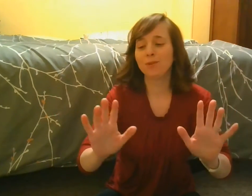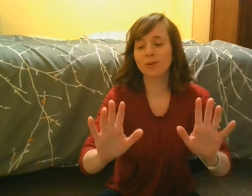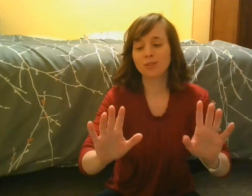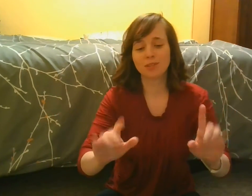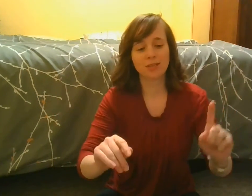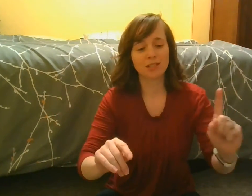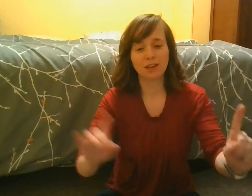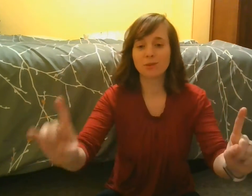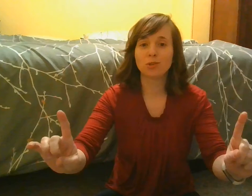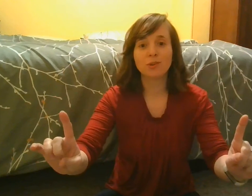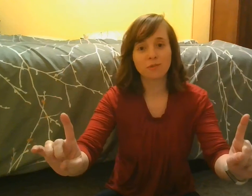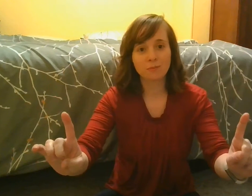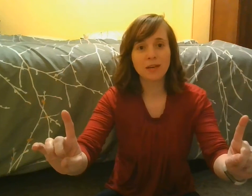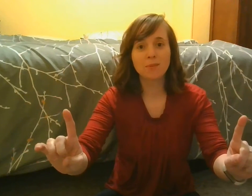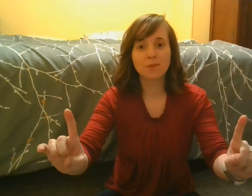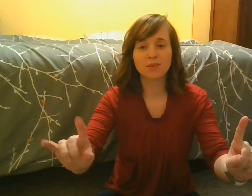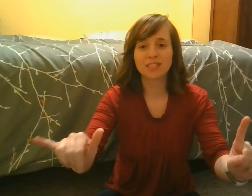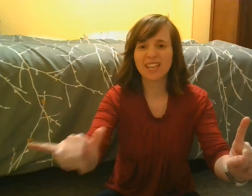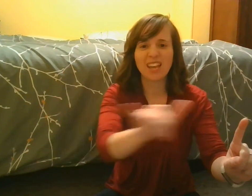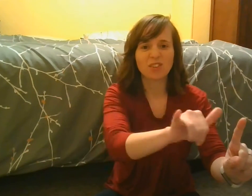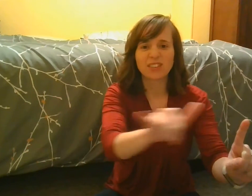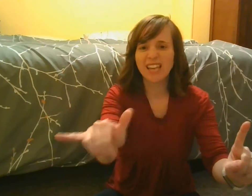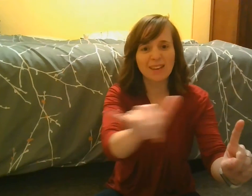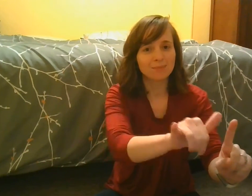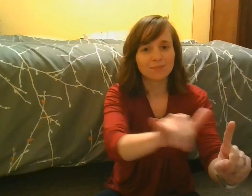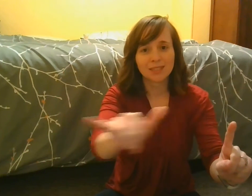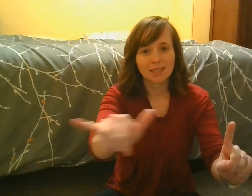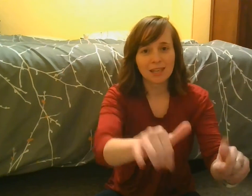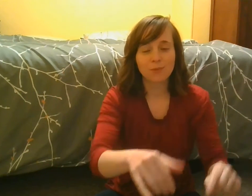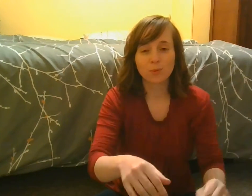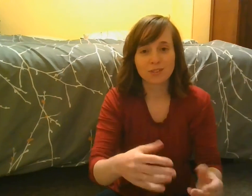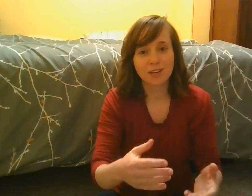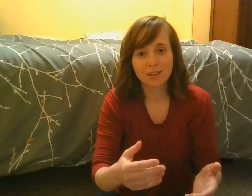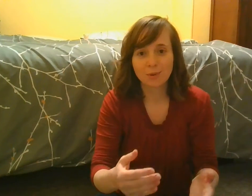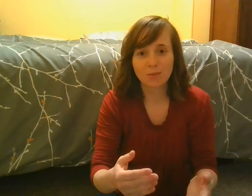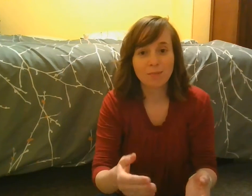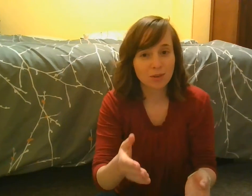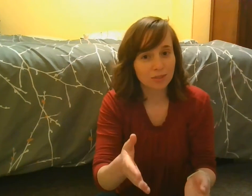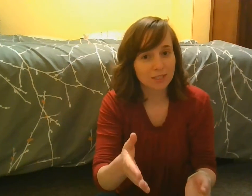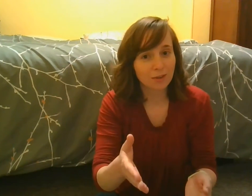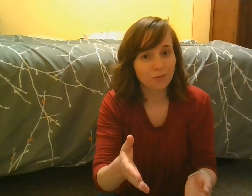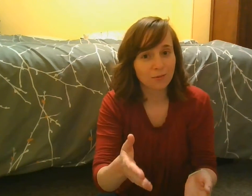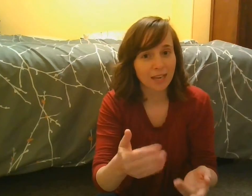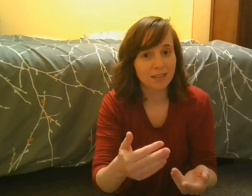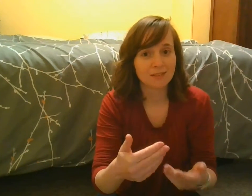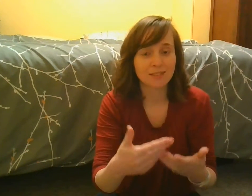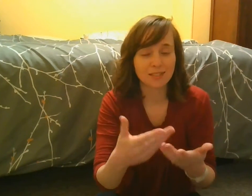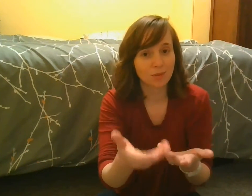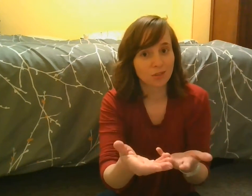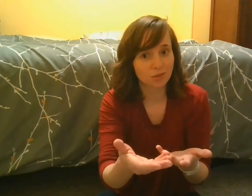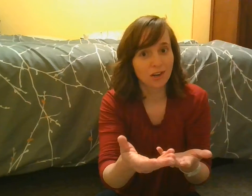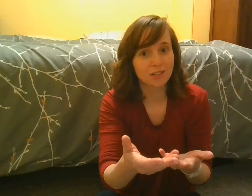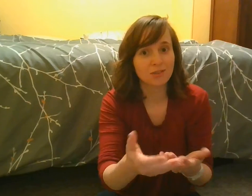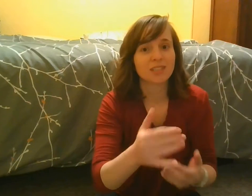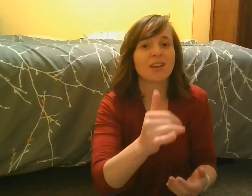were to like talk about 2 different people, you can say they are the same. If you were to talk about maybe yourself and someone that you're talking to, you say, oh,